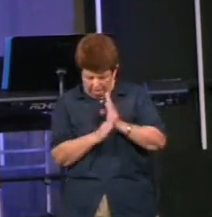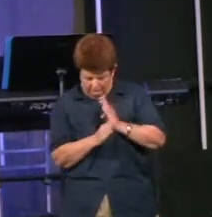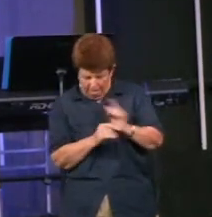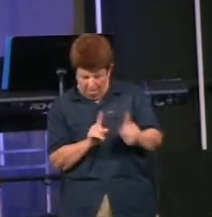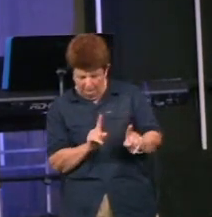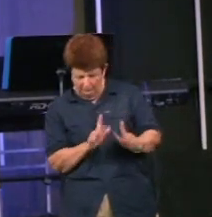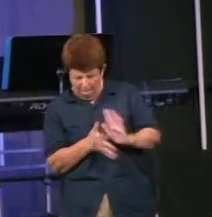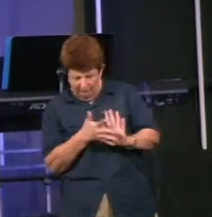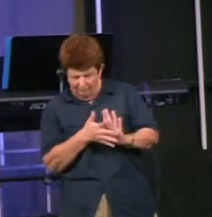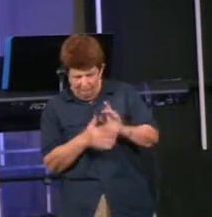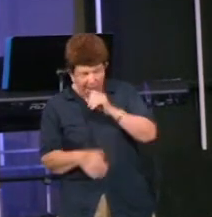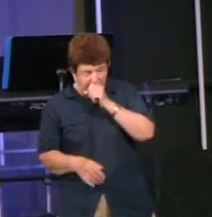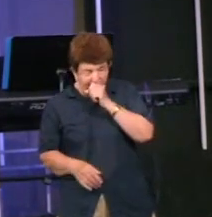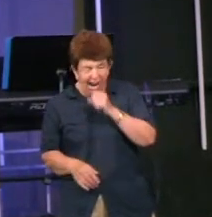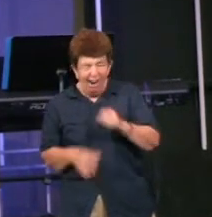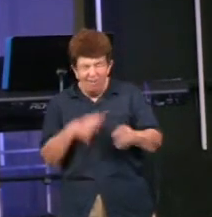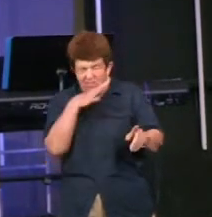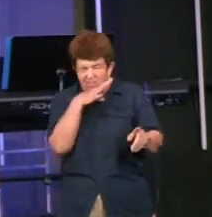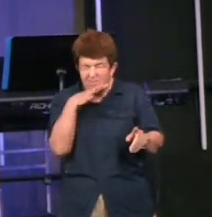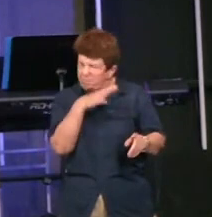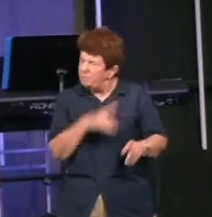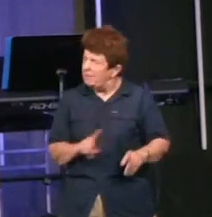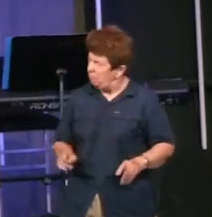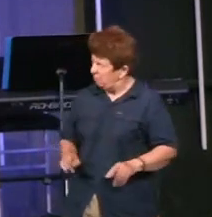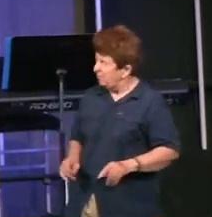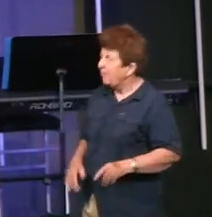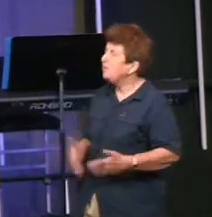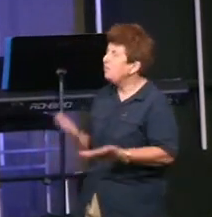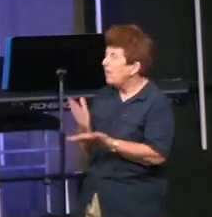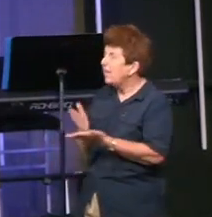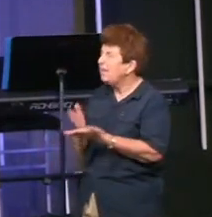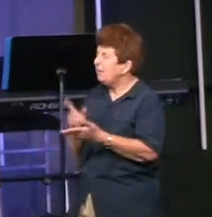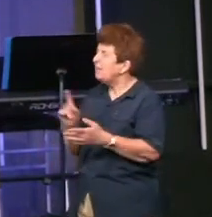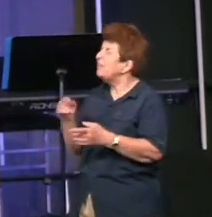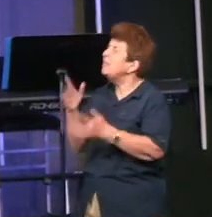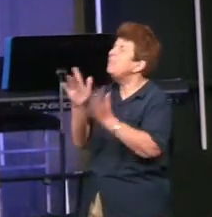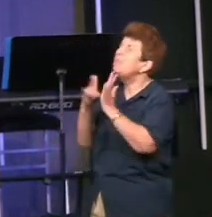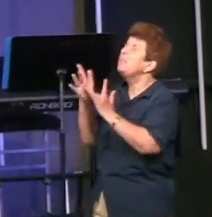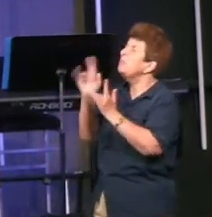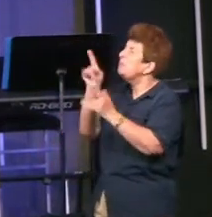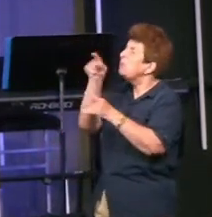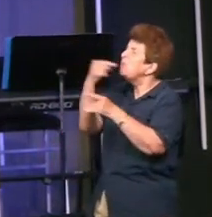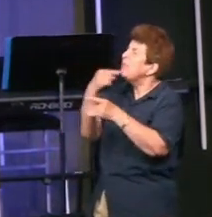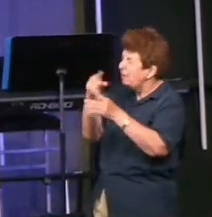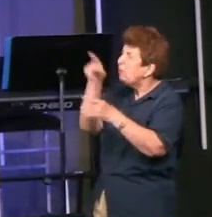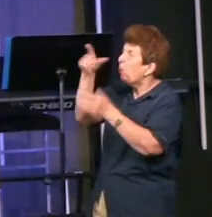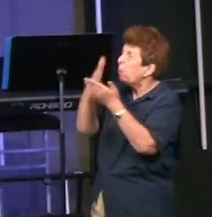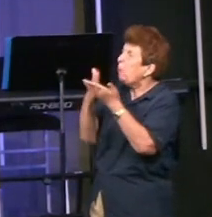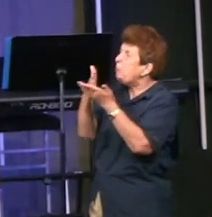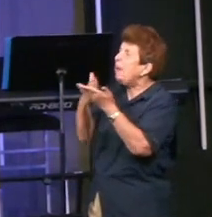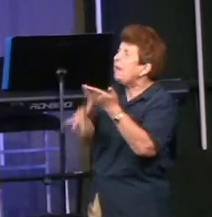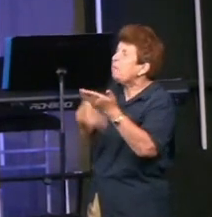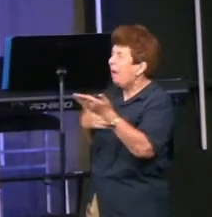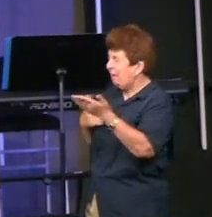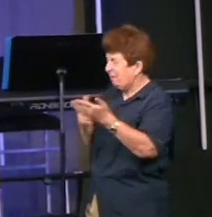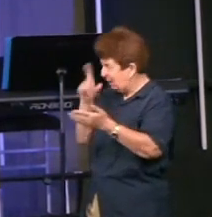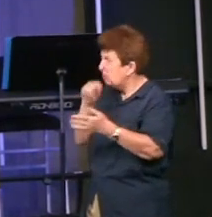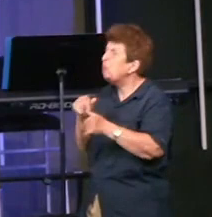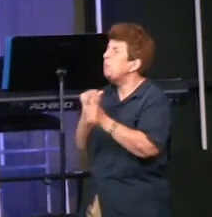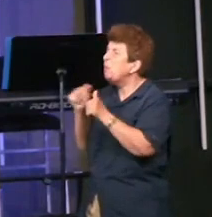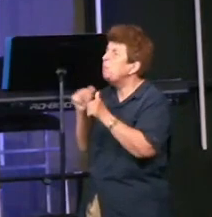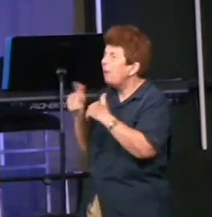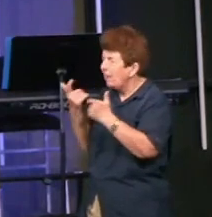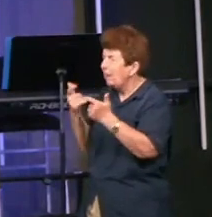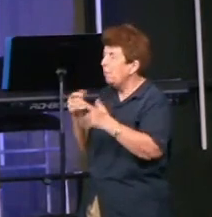you read it out of context. You go, Jesus, what are you on about when you say that you're the bread of life? Surely you could have picked